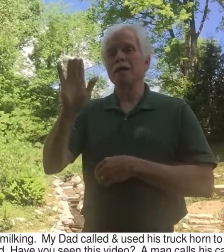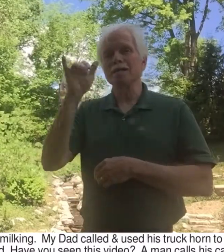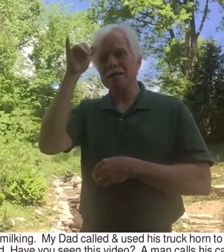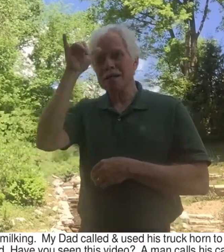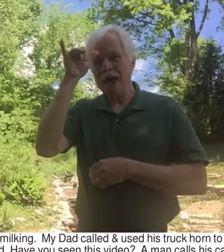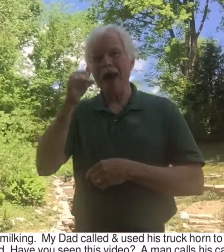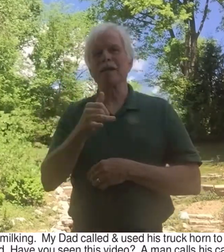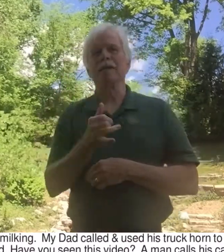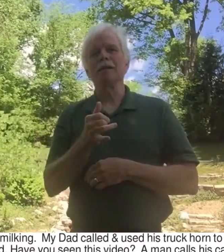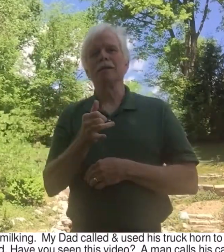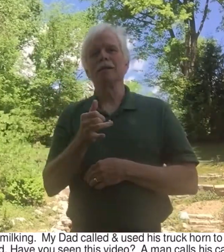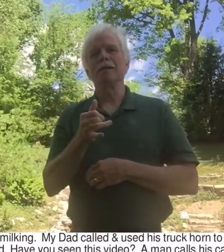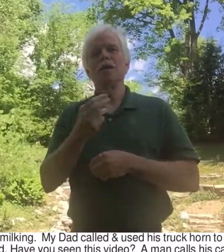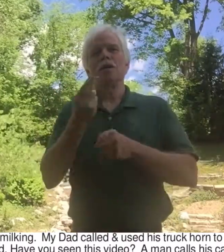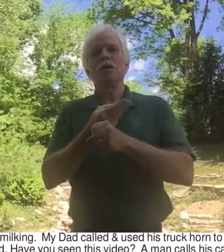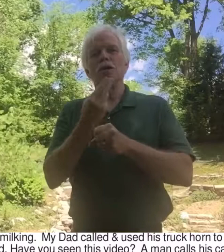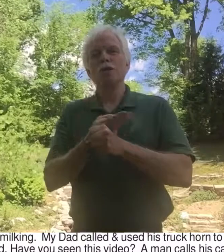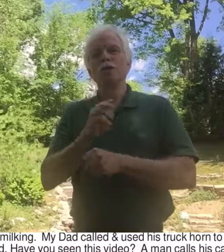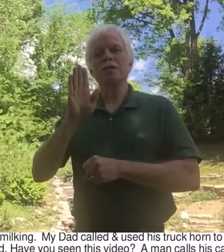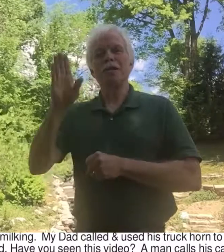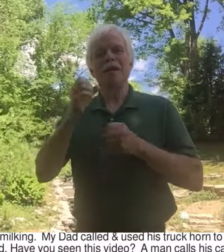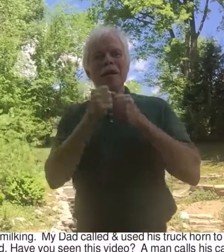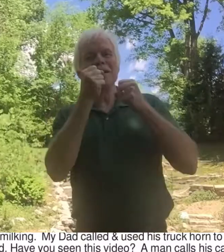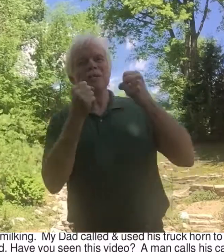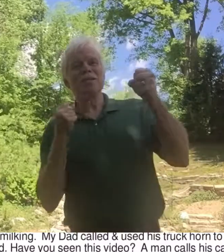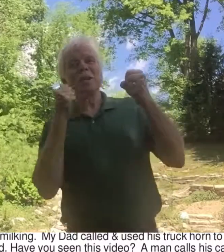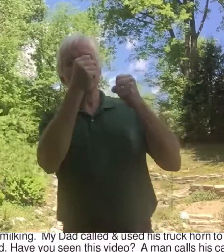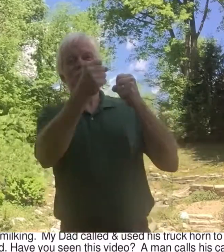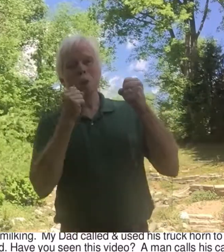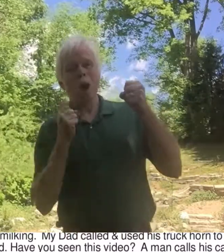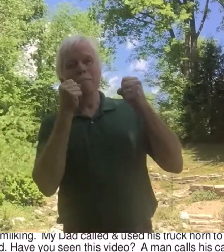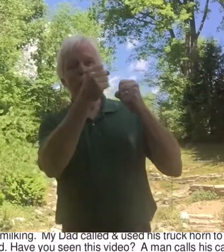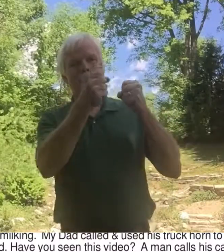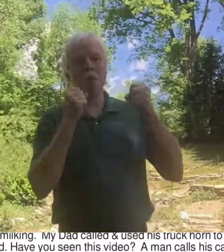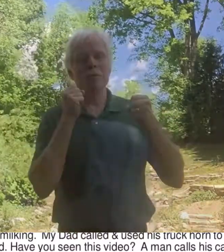his cattle using his trombone.